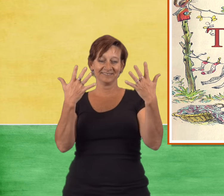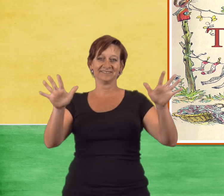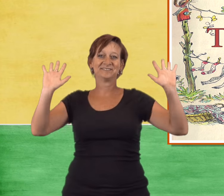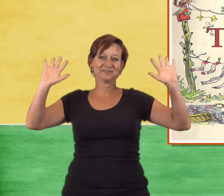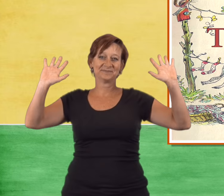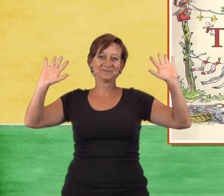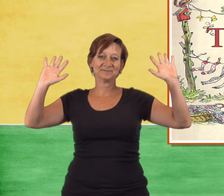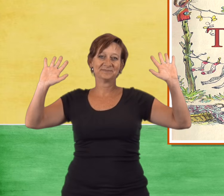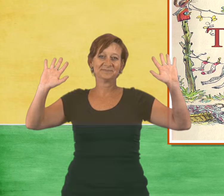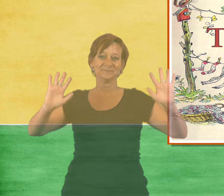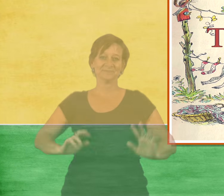Thanks